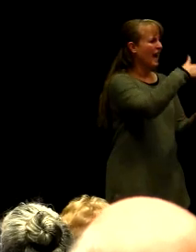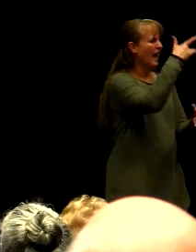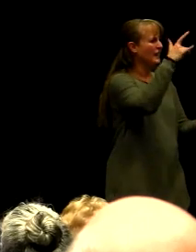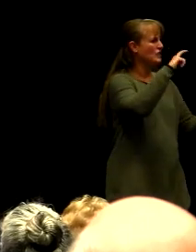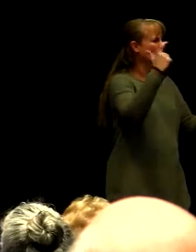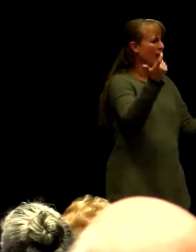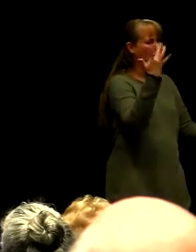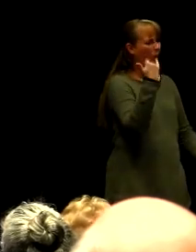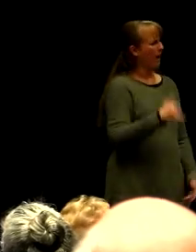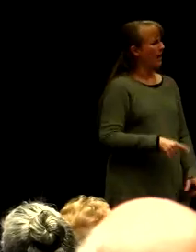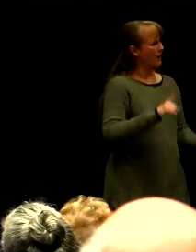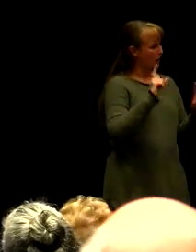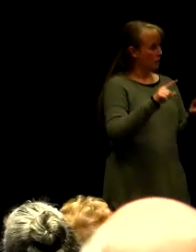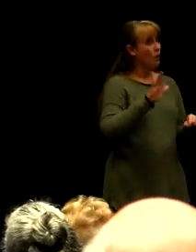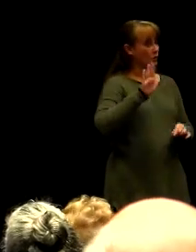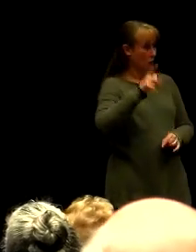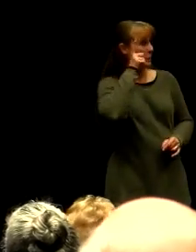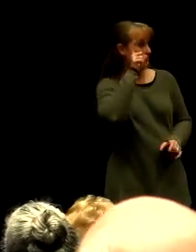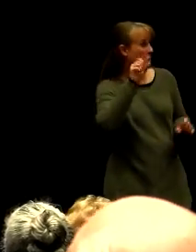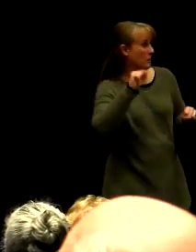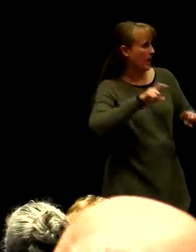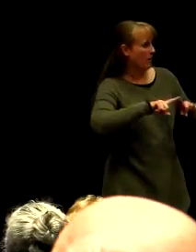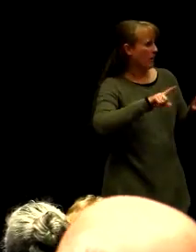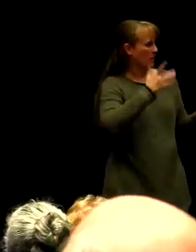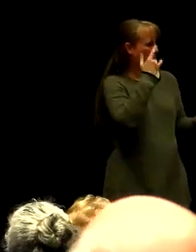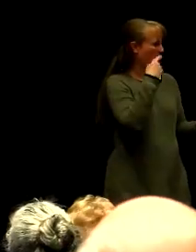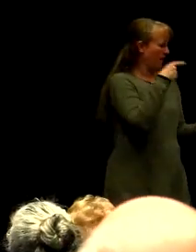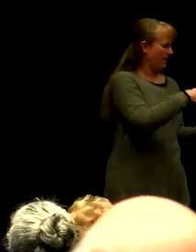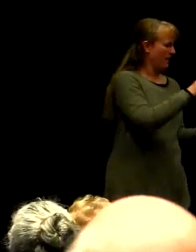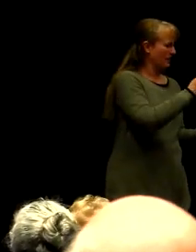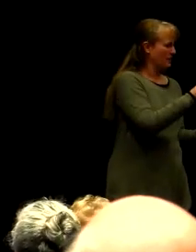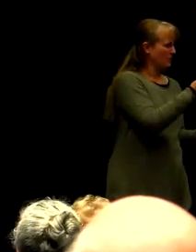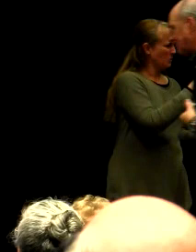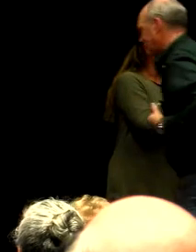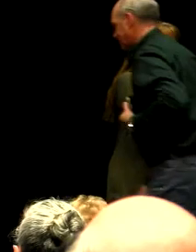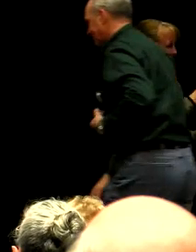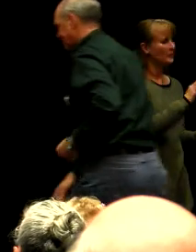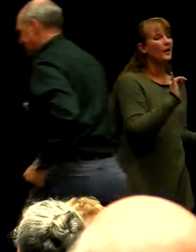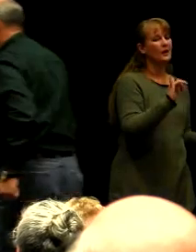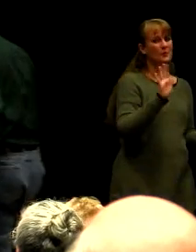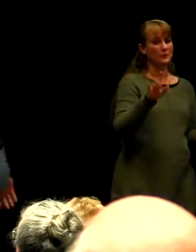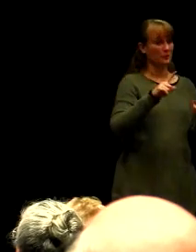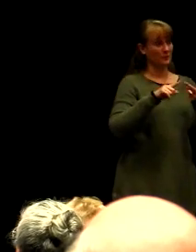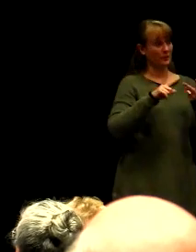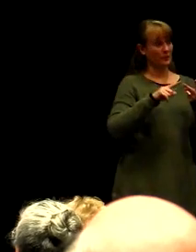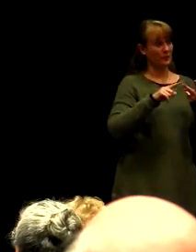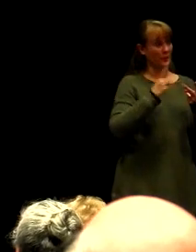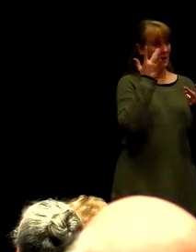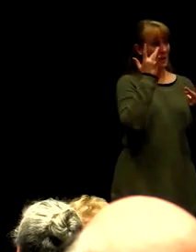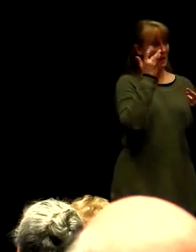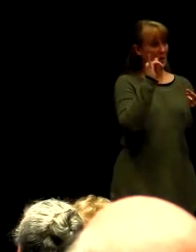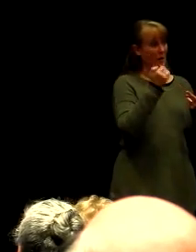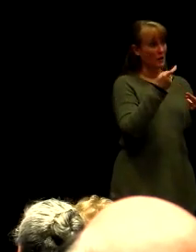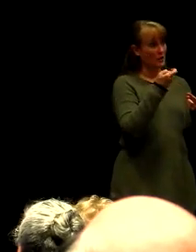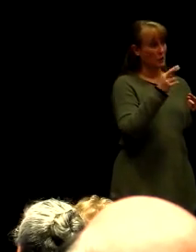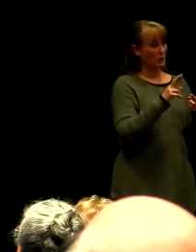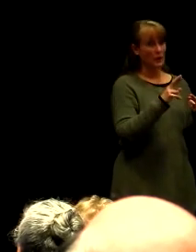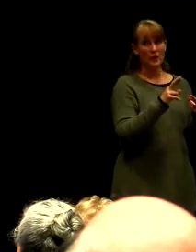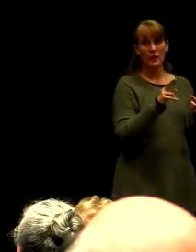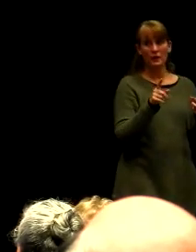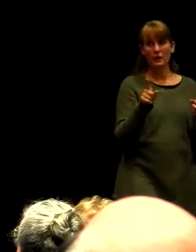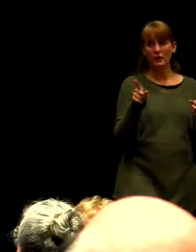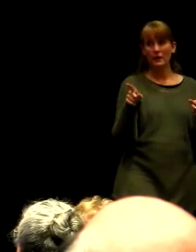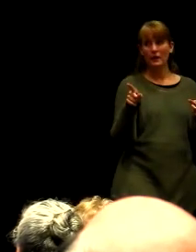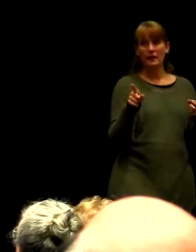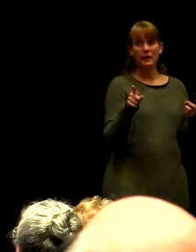any sense? Go to one of its moons, but... Yeah, regarding that second question, Clark did a lot more with the